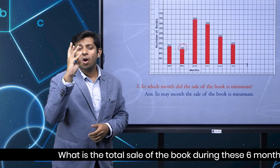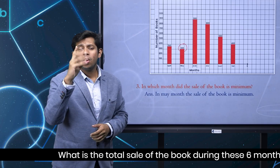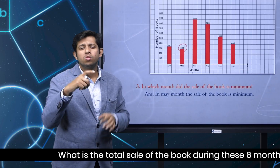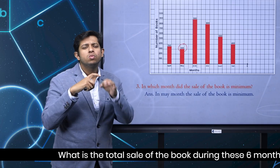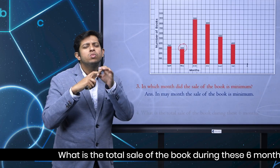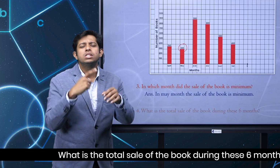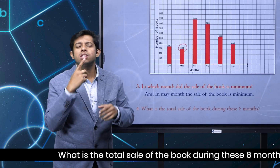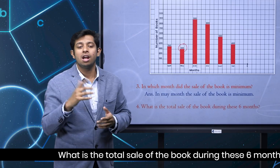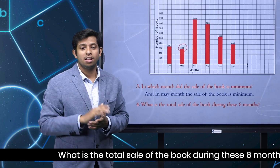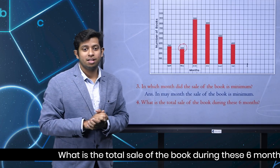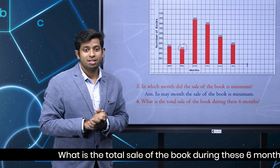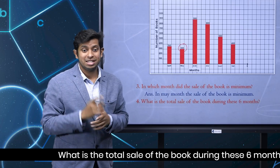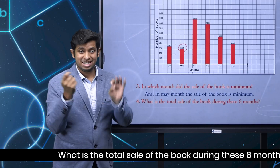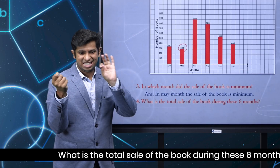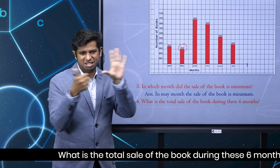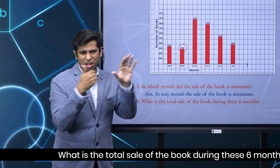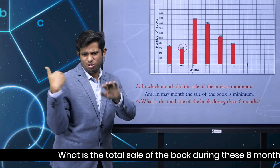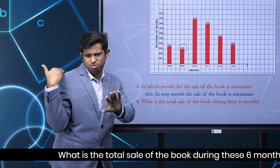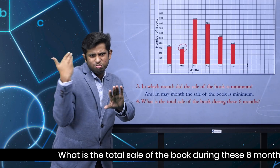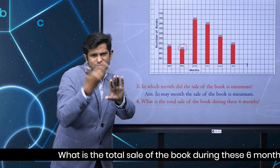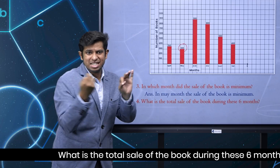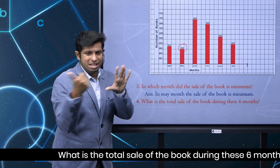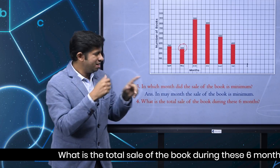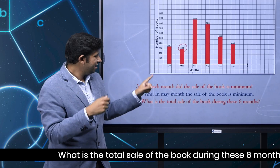What is the total sale of the book during these 6 months?